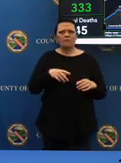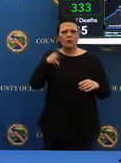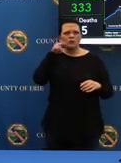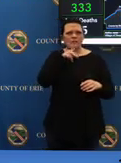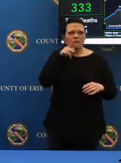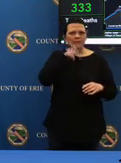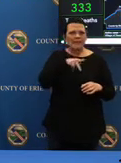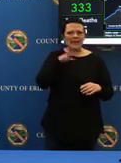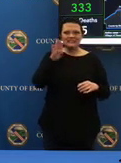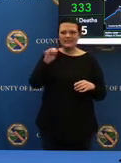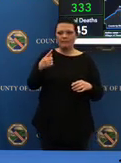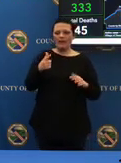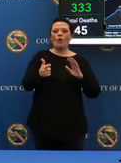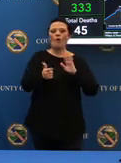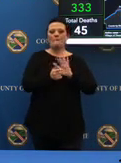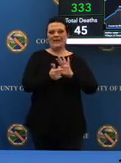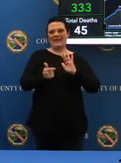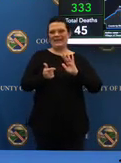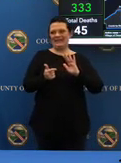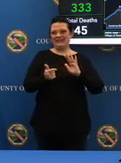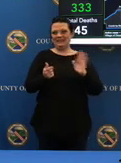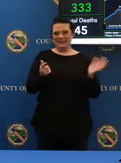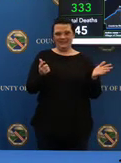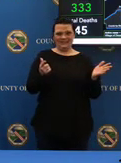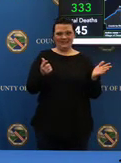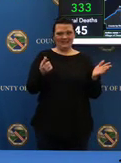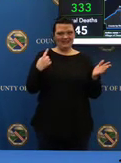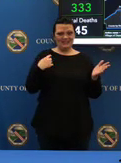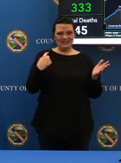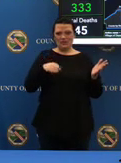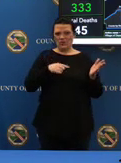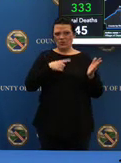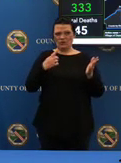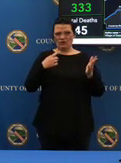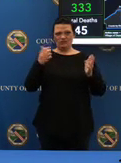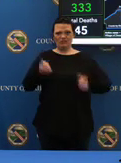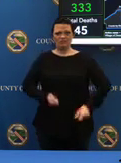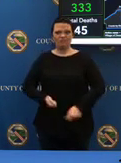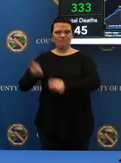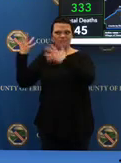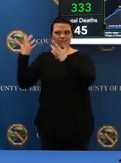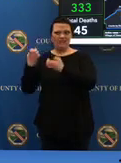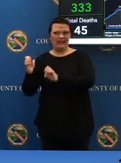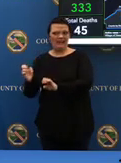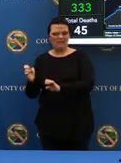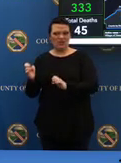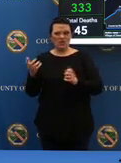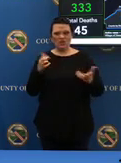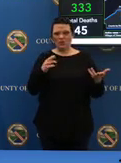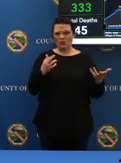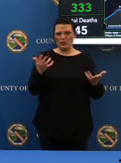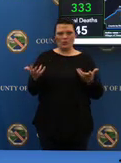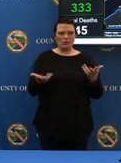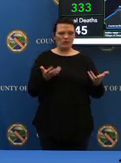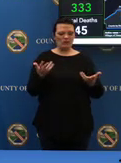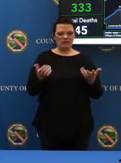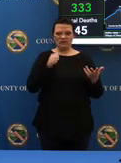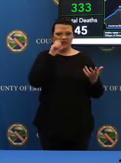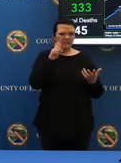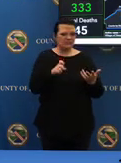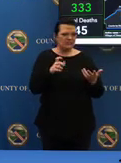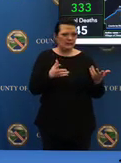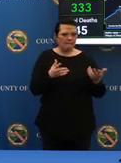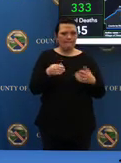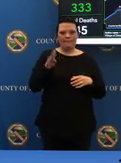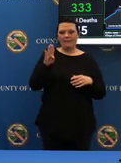we saw happening before all of this kind of began. Are we kind of ditching that effort now to get through this, or not necessarily?